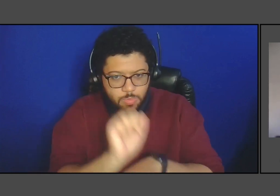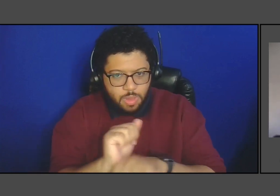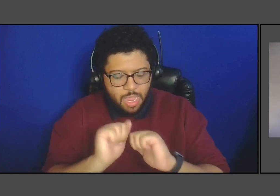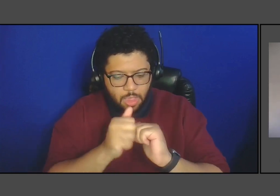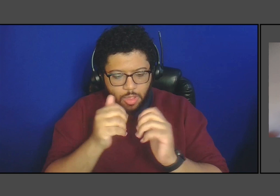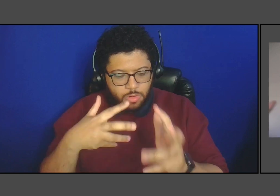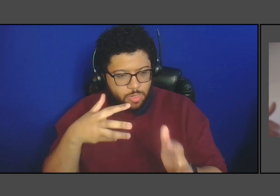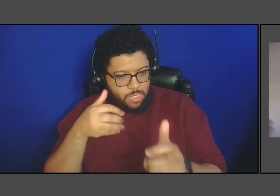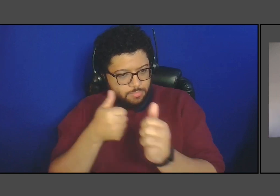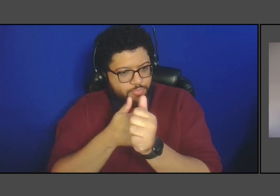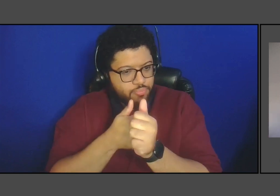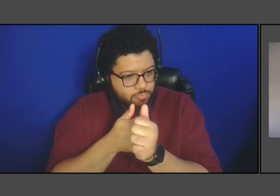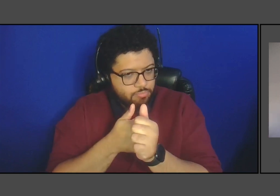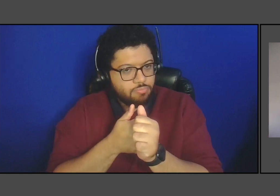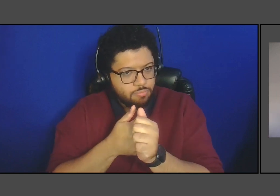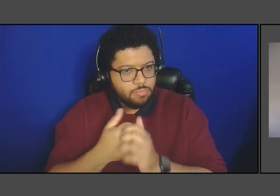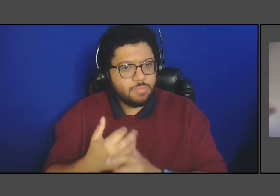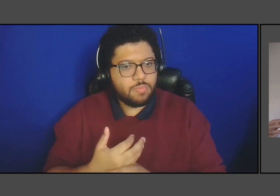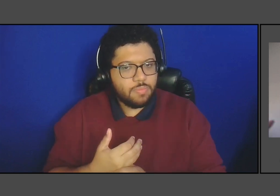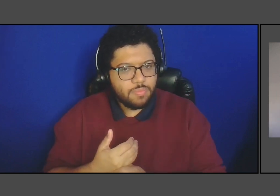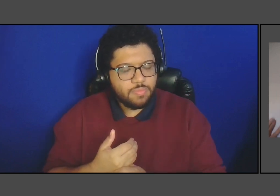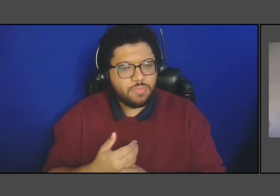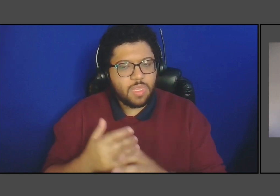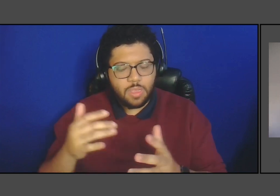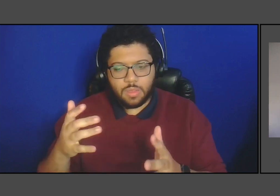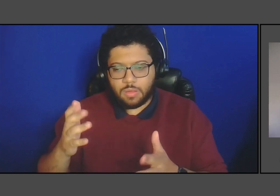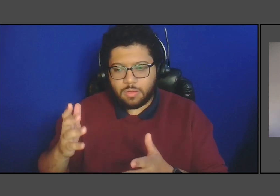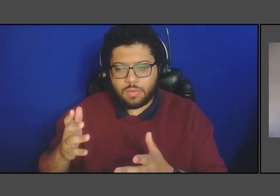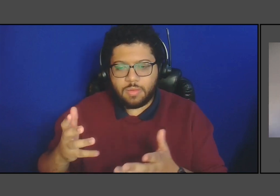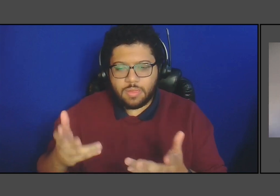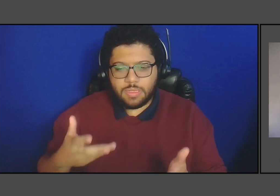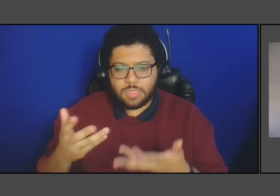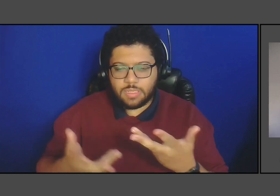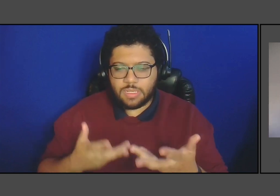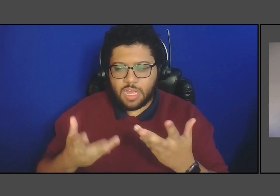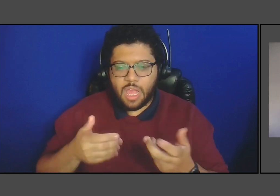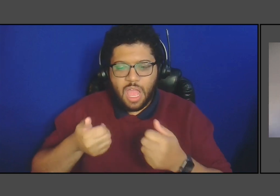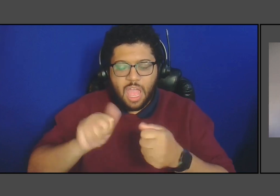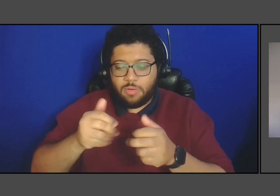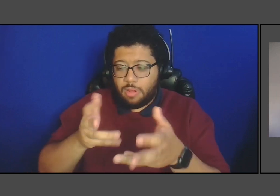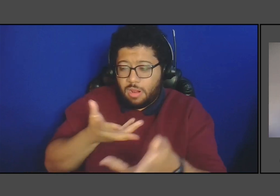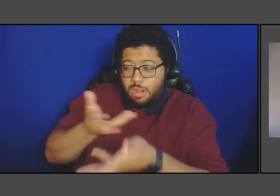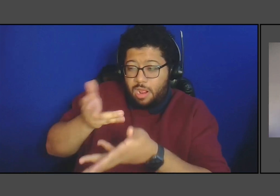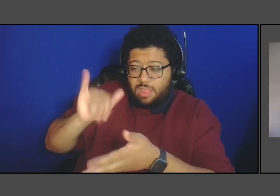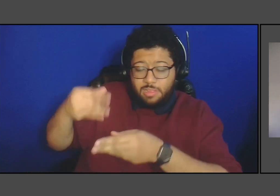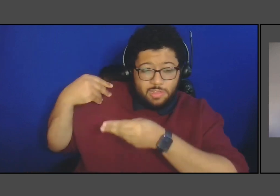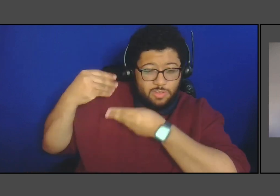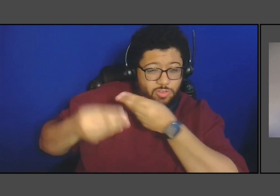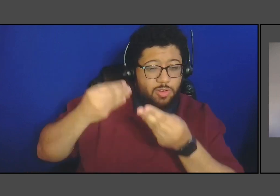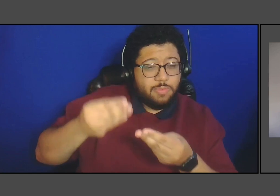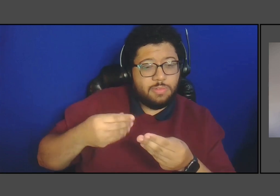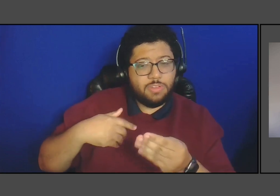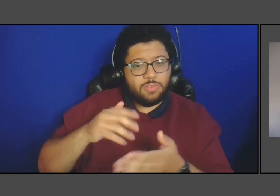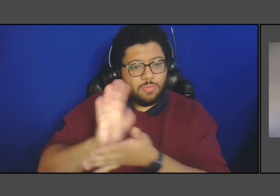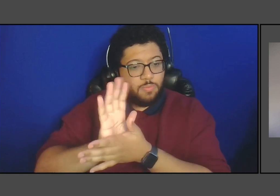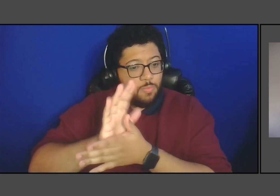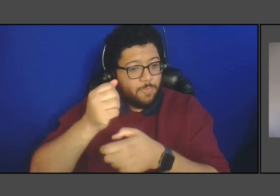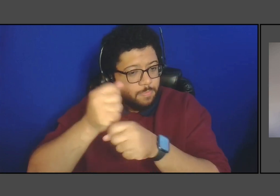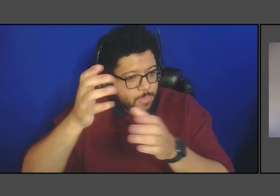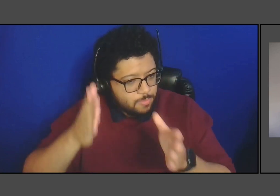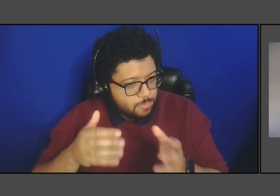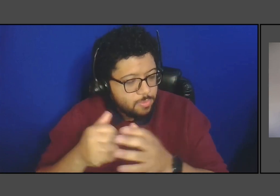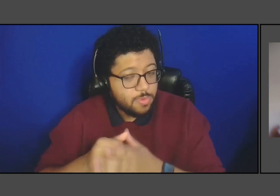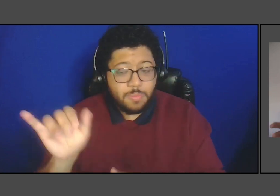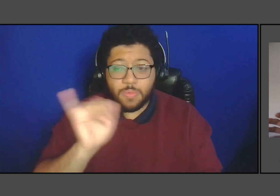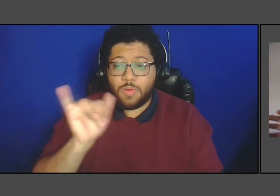that, be in conversation with that generation of filmmakers, but also more personally to the generation